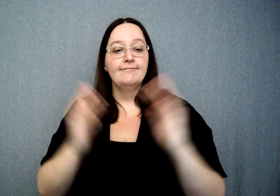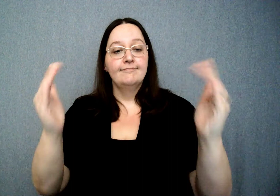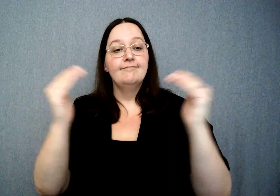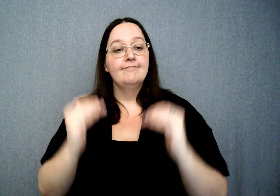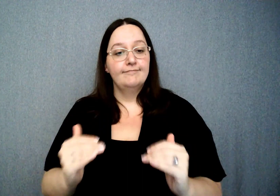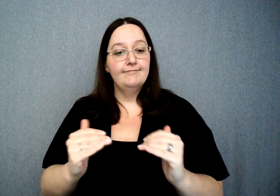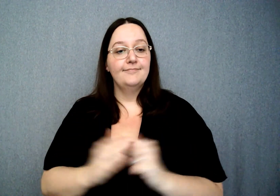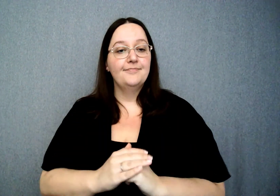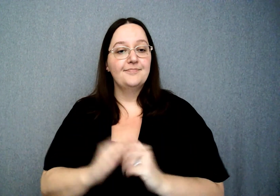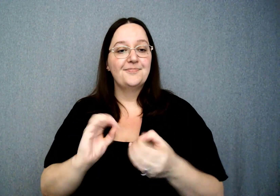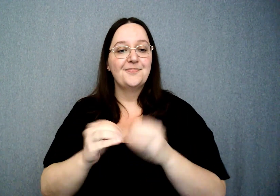important.